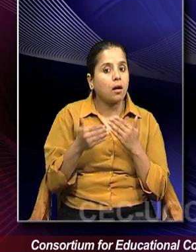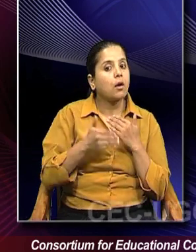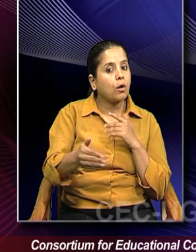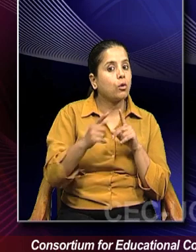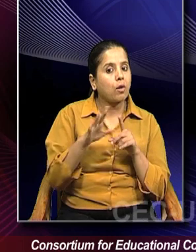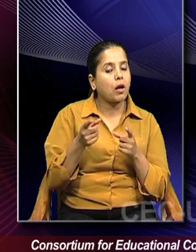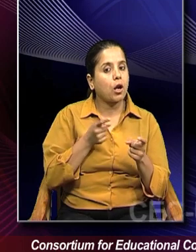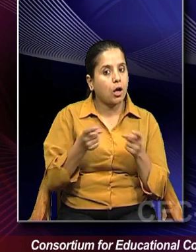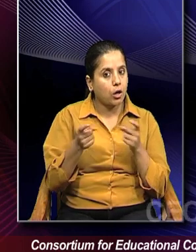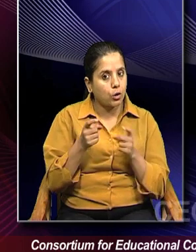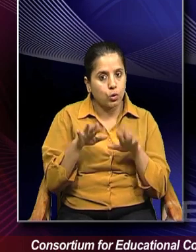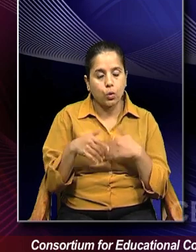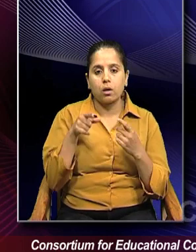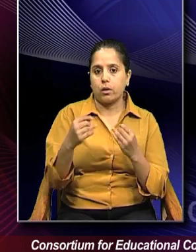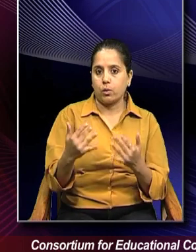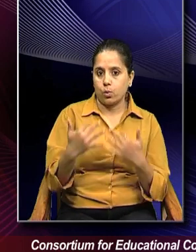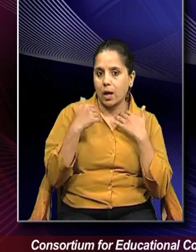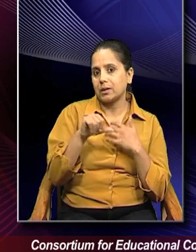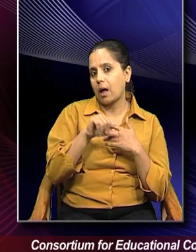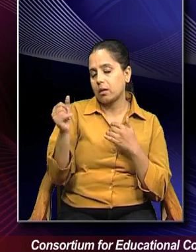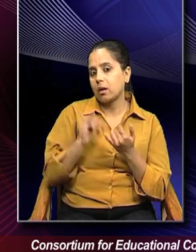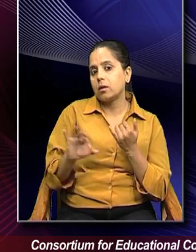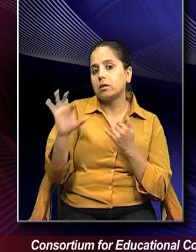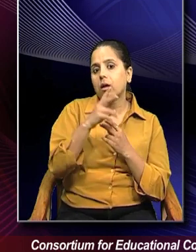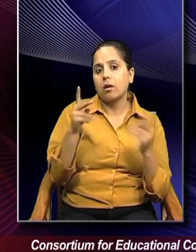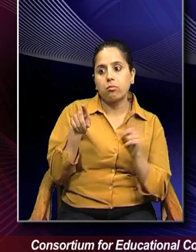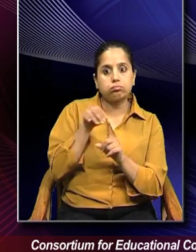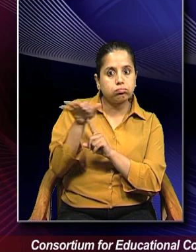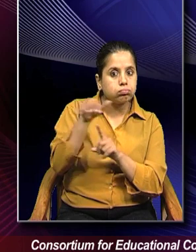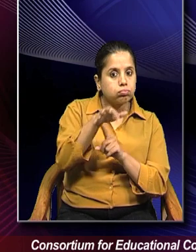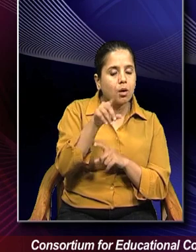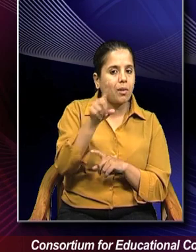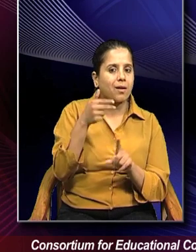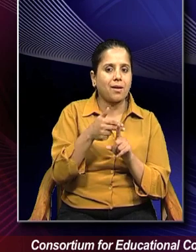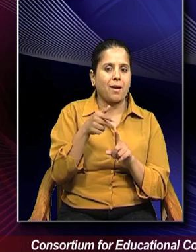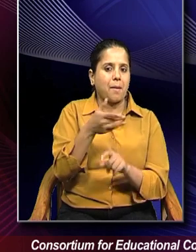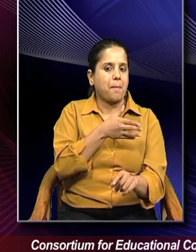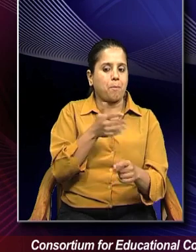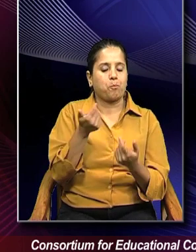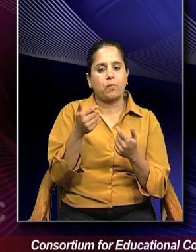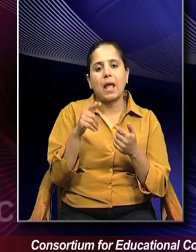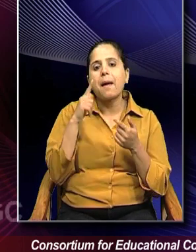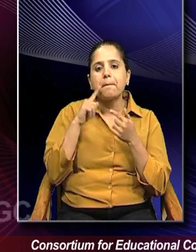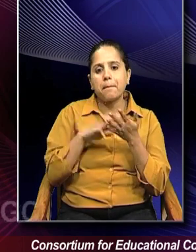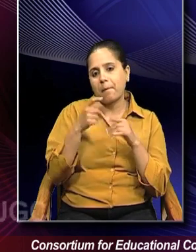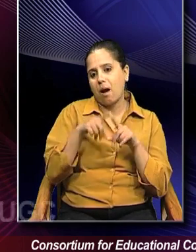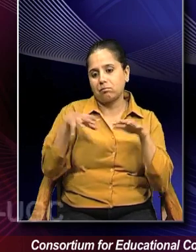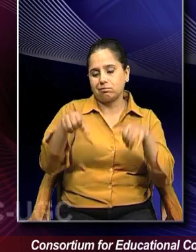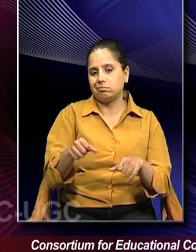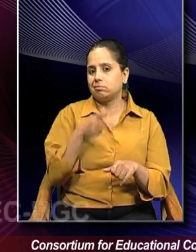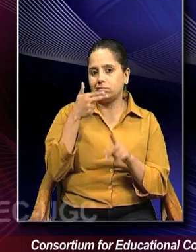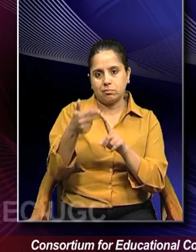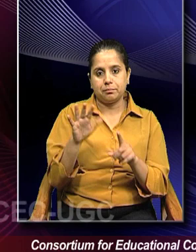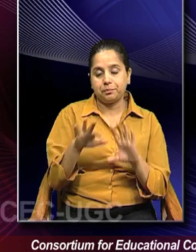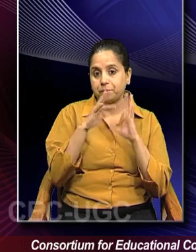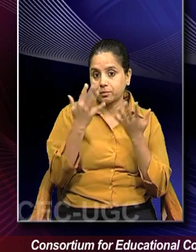its control or influences other states, but cannot be called an empire. World society,